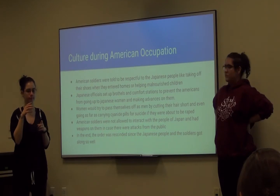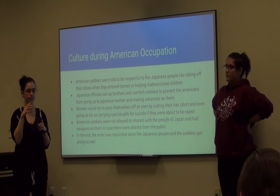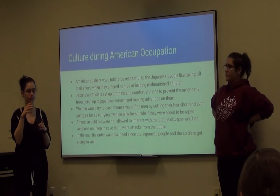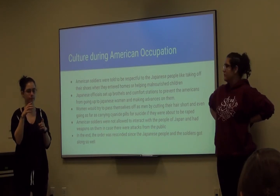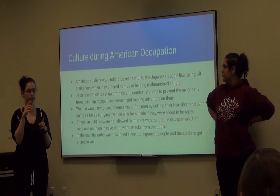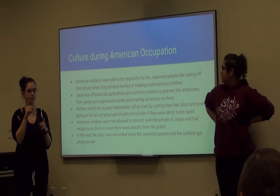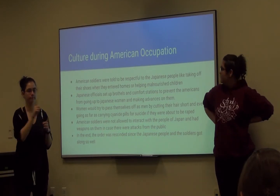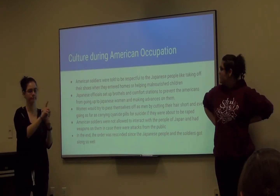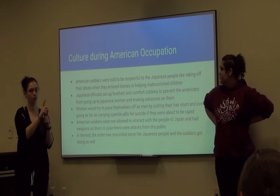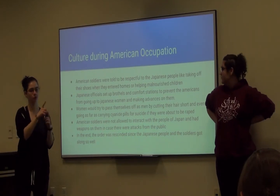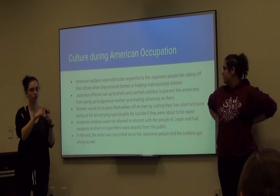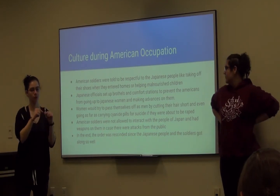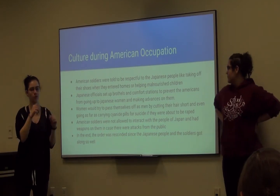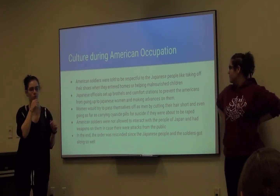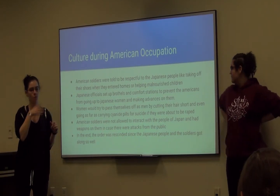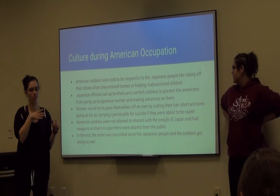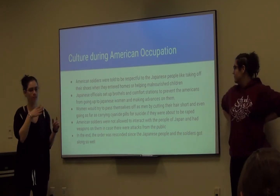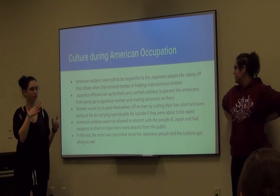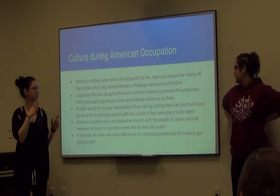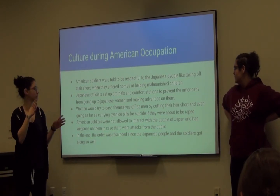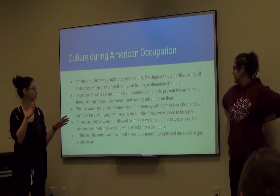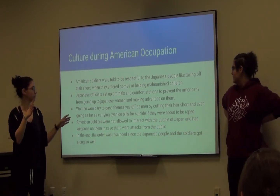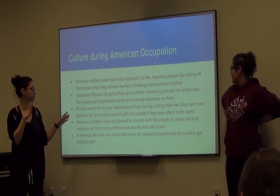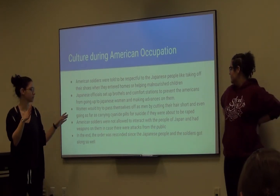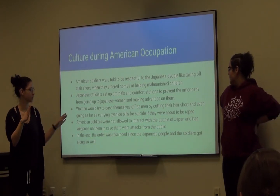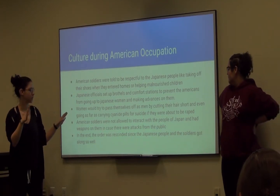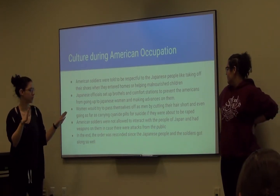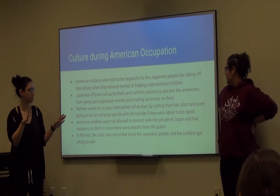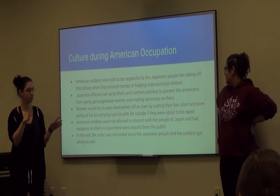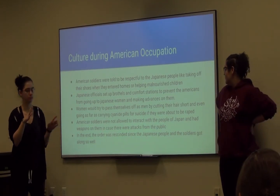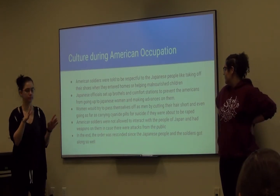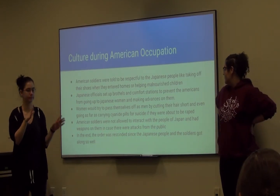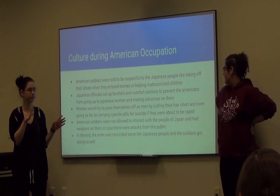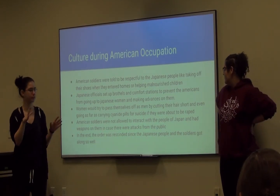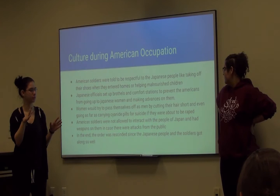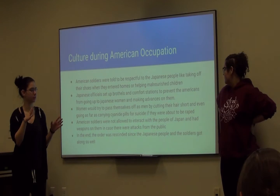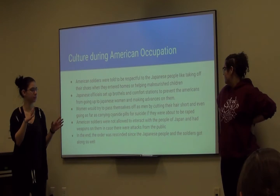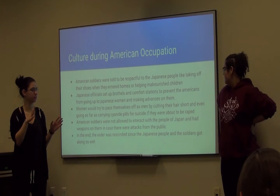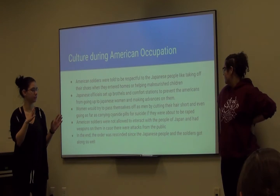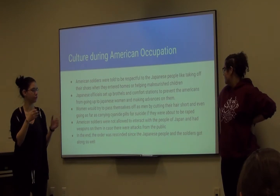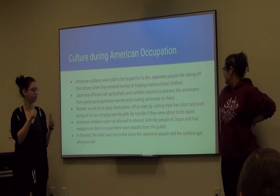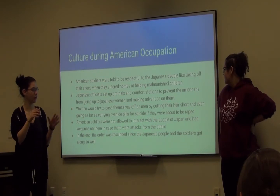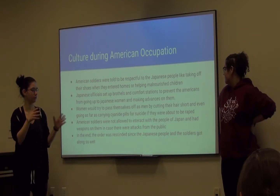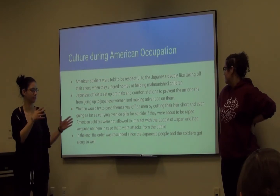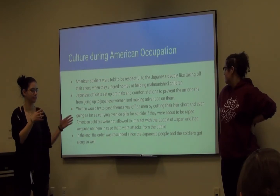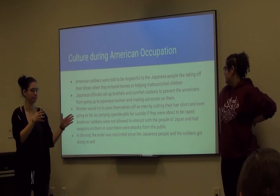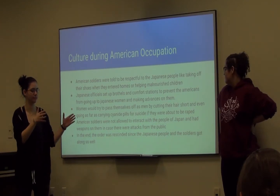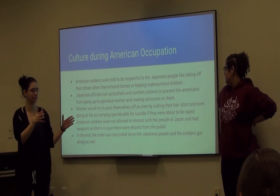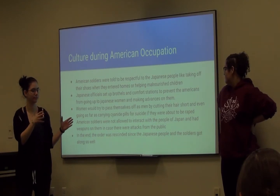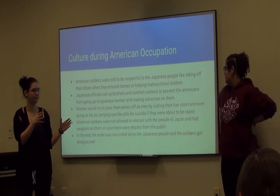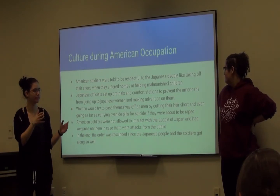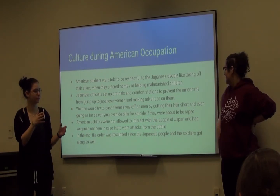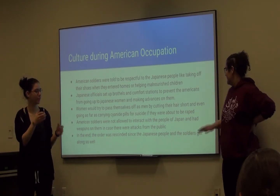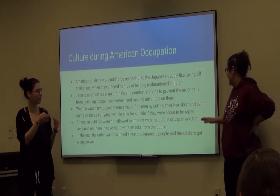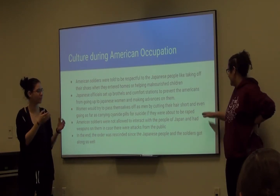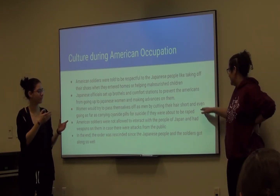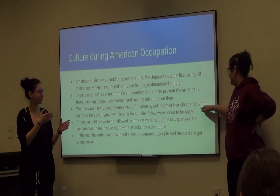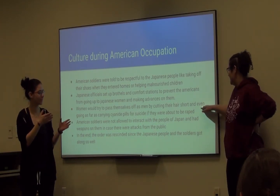prevent American soldiers from going up to Japanese women and trying